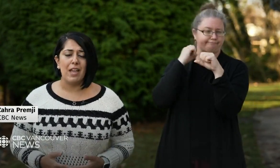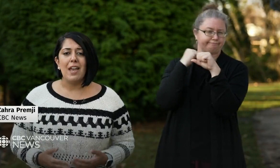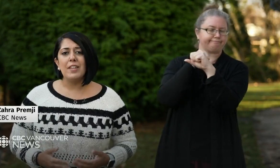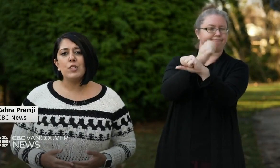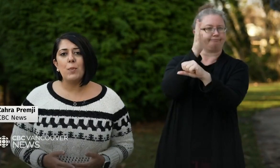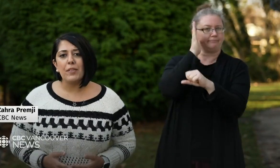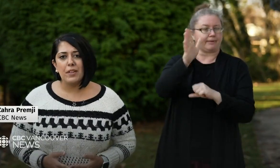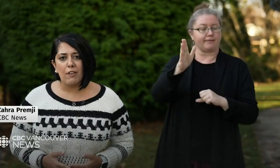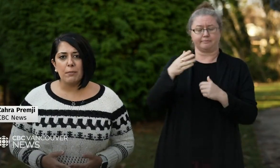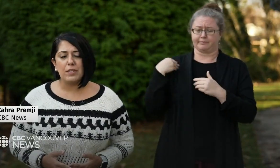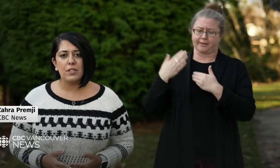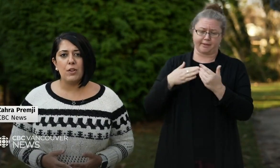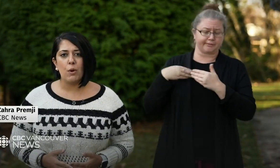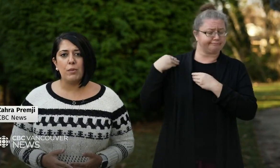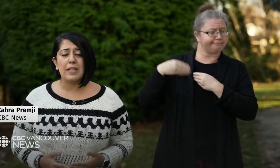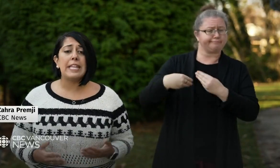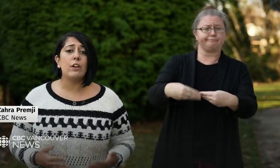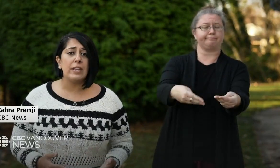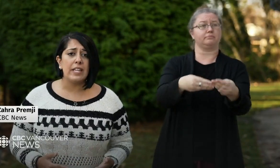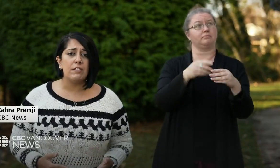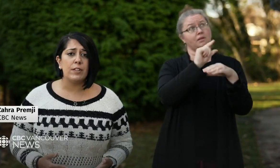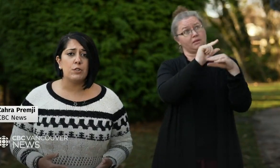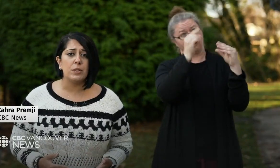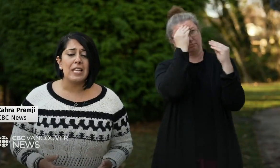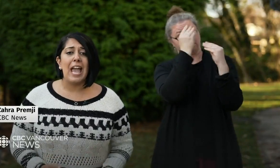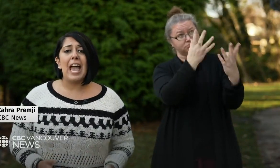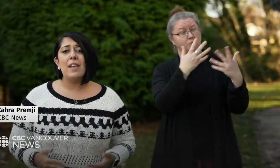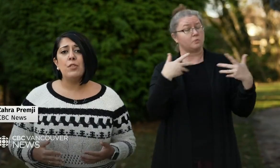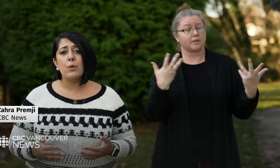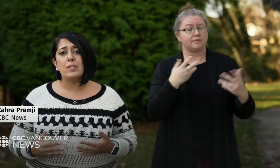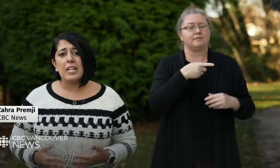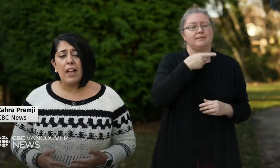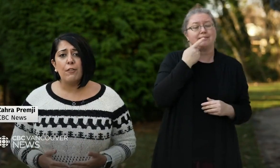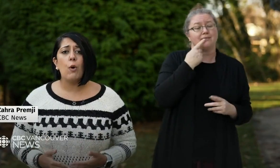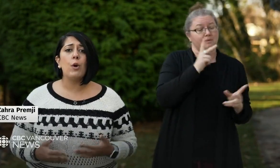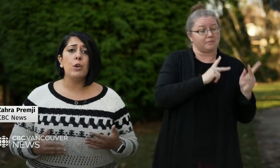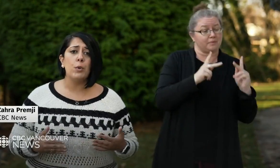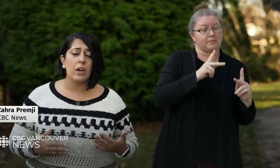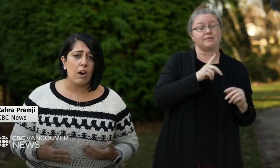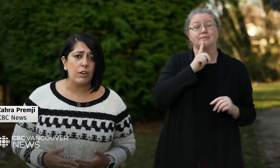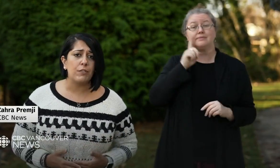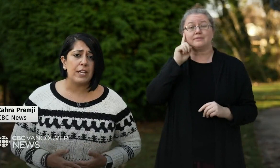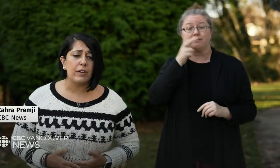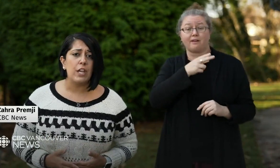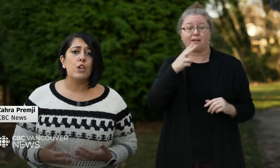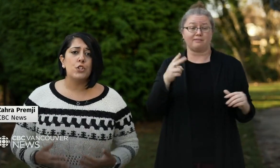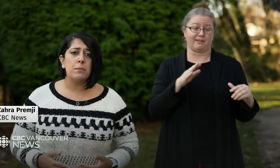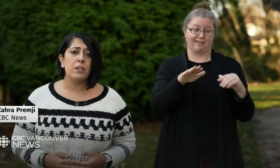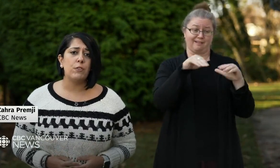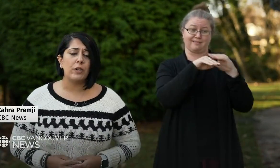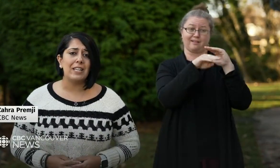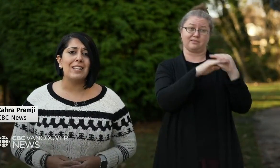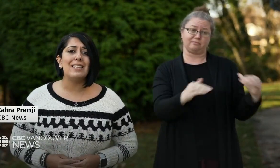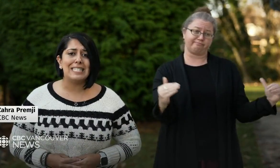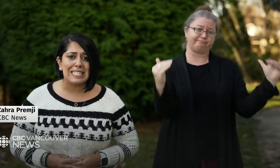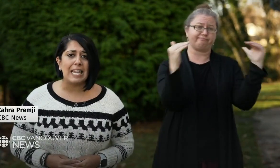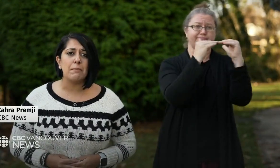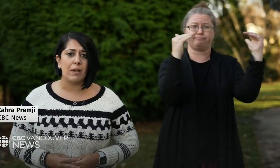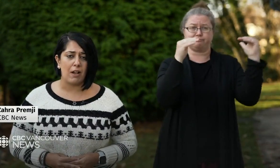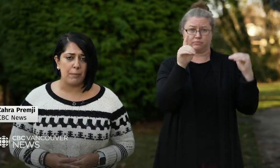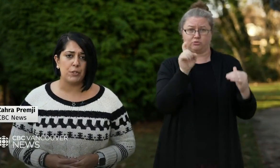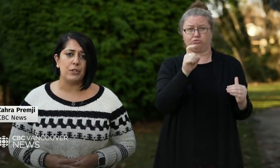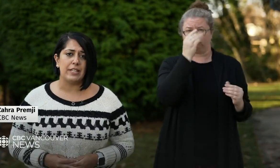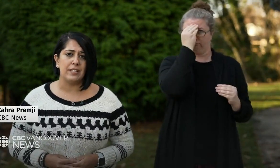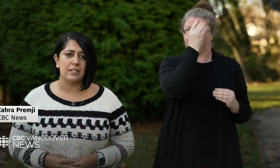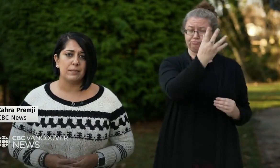to come they just want the government to know that hearing individuals and those deaf or who are hard of hearing should be afforded the